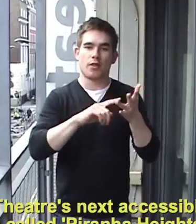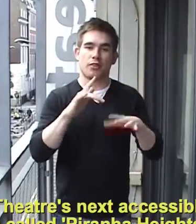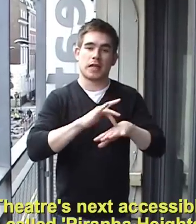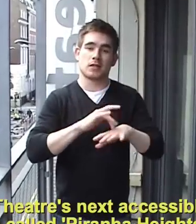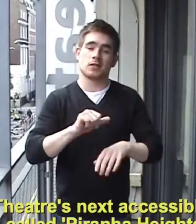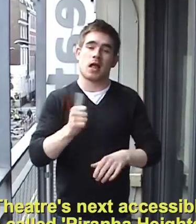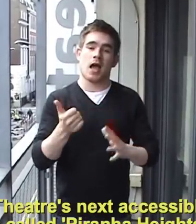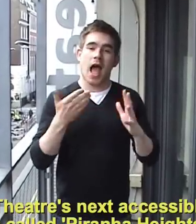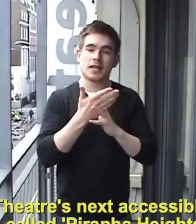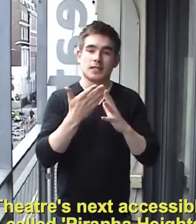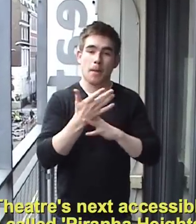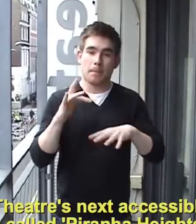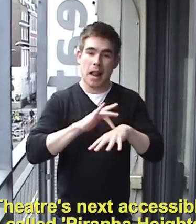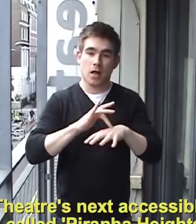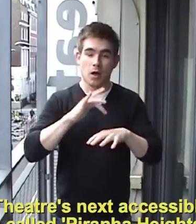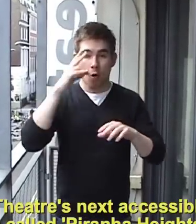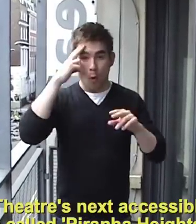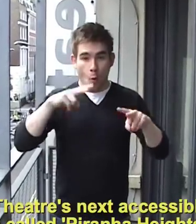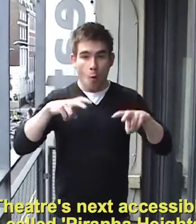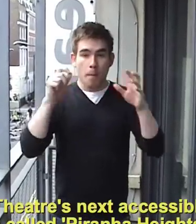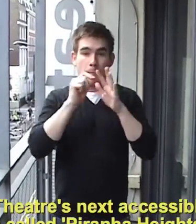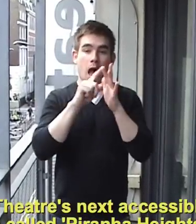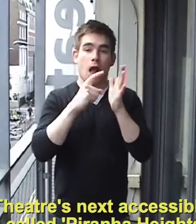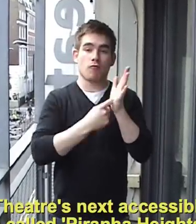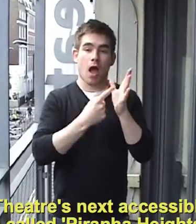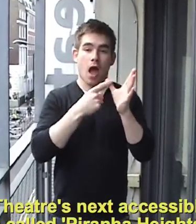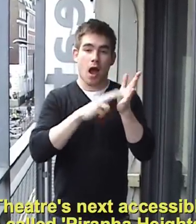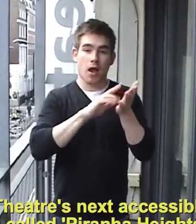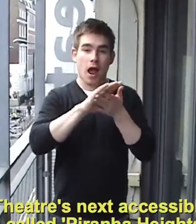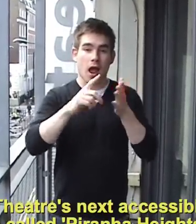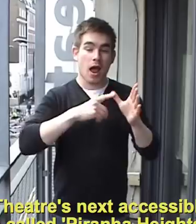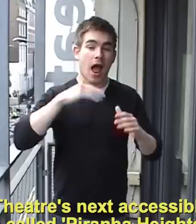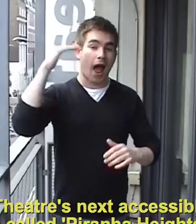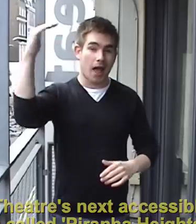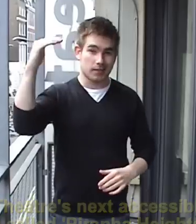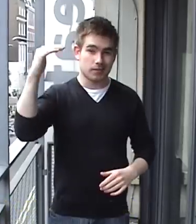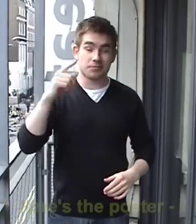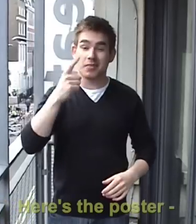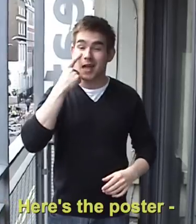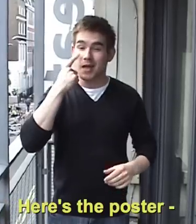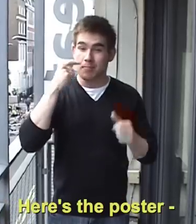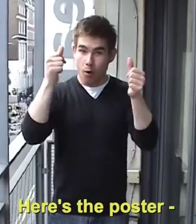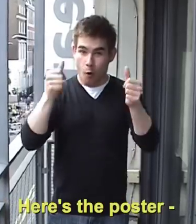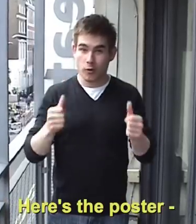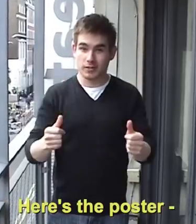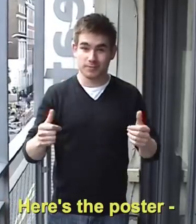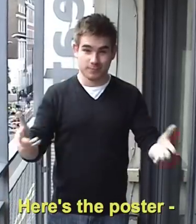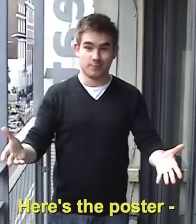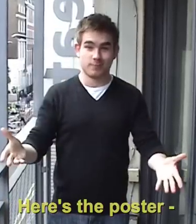Soho Theatre's next accessible play is called Piranha Heights. And here's the poster for the play.